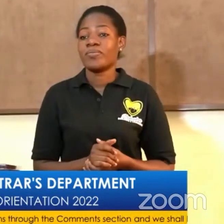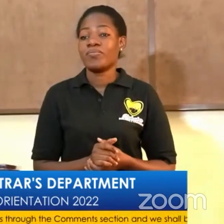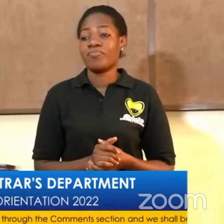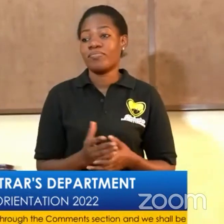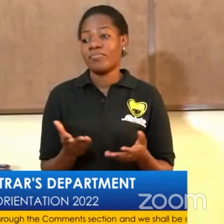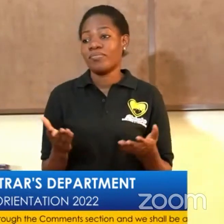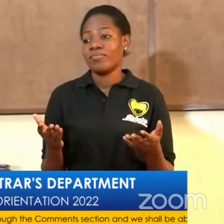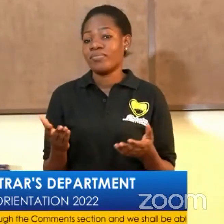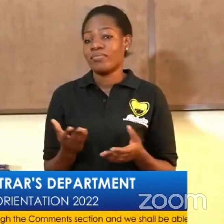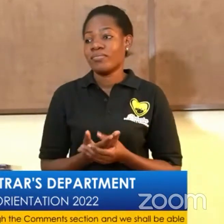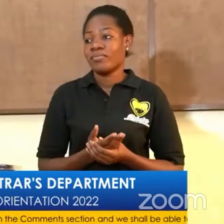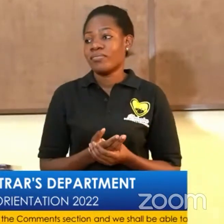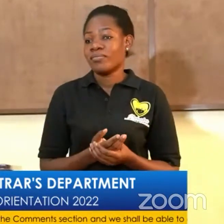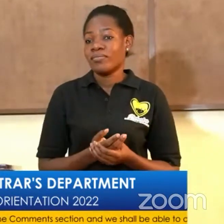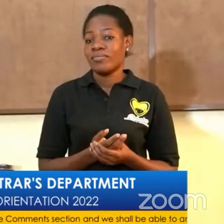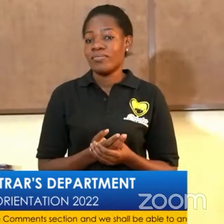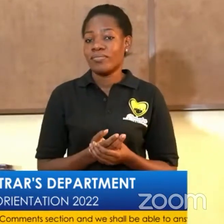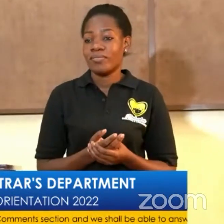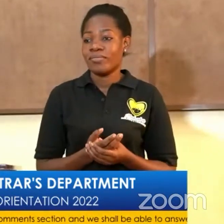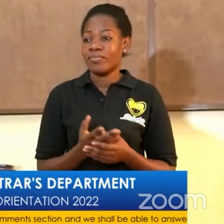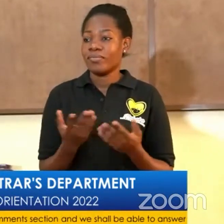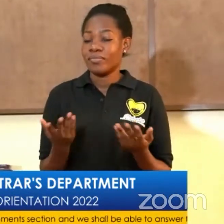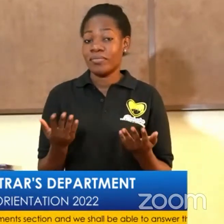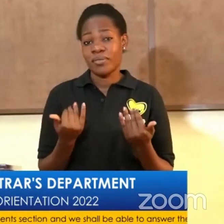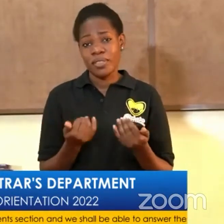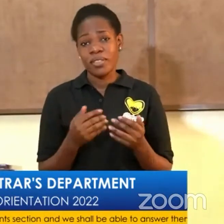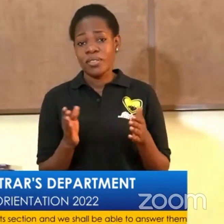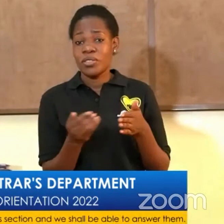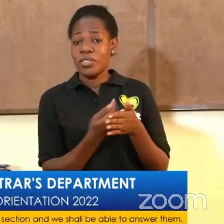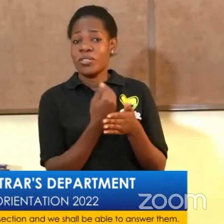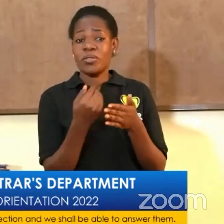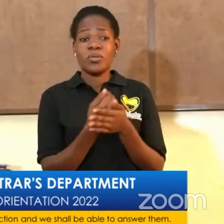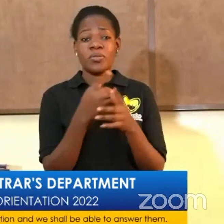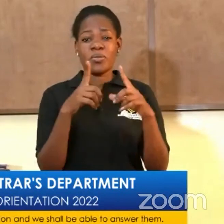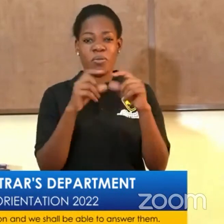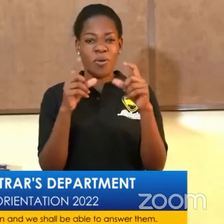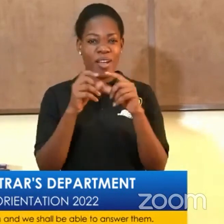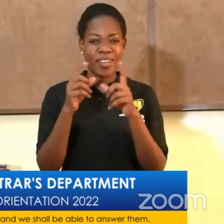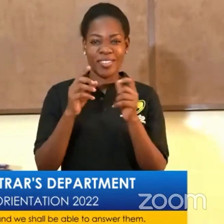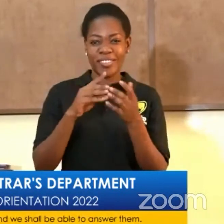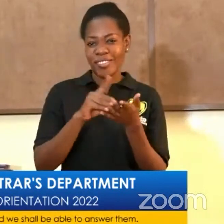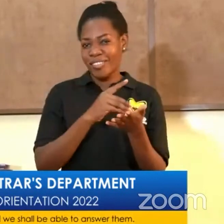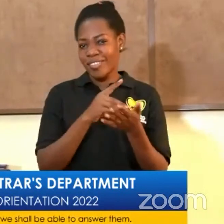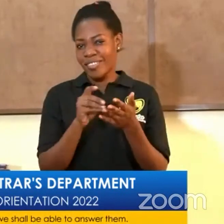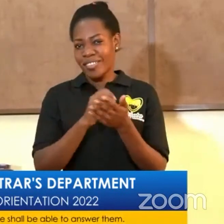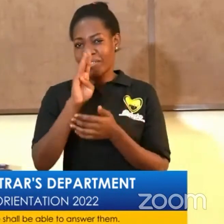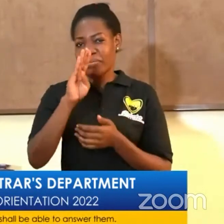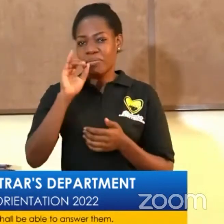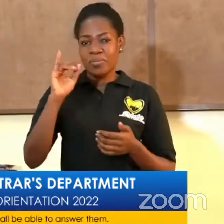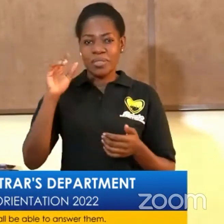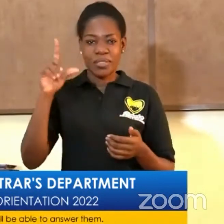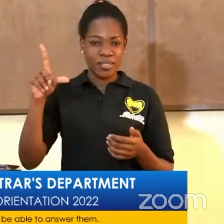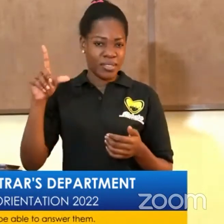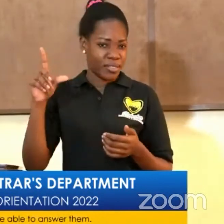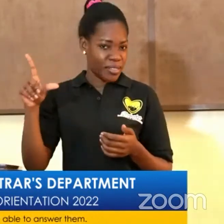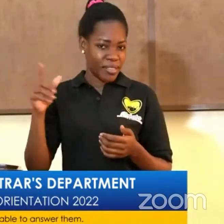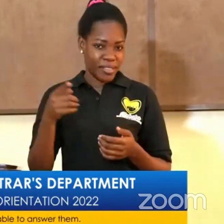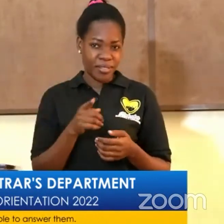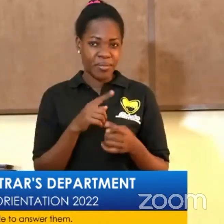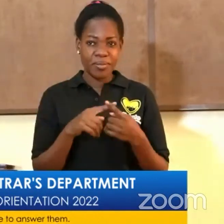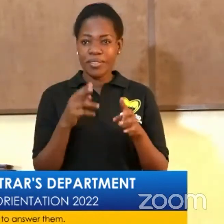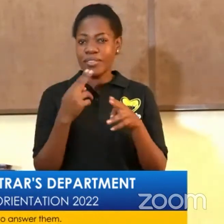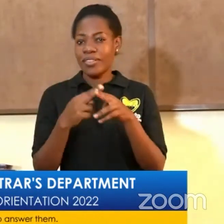So here we call that one, you are introducing a new title, Dean of Bill, but we call him a university,